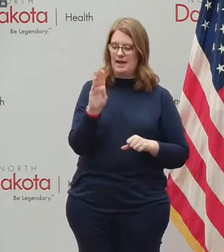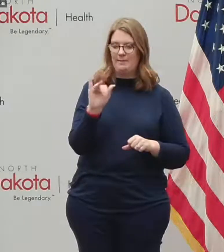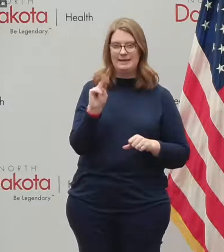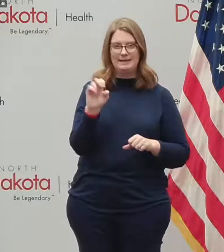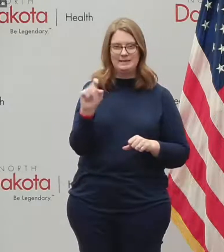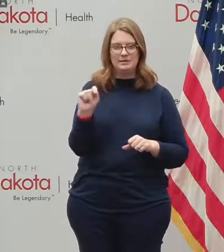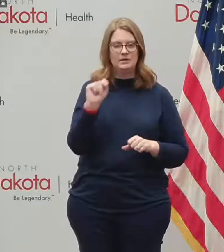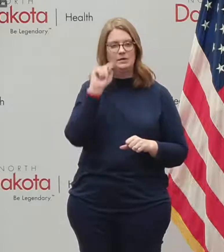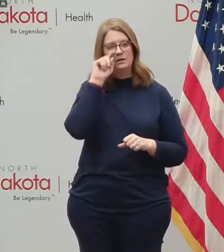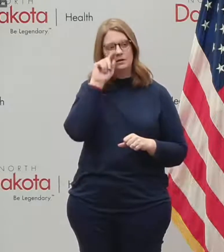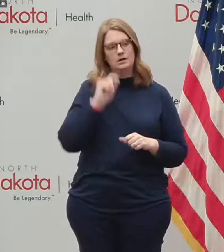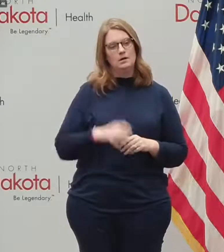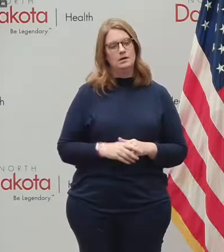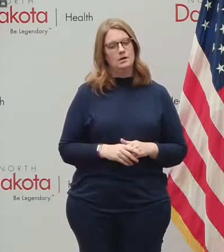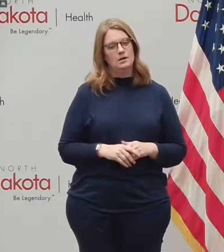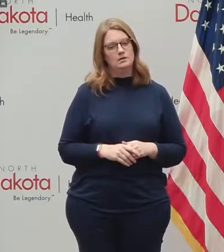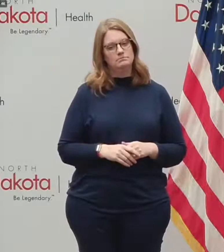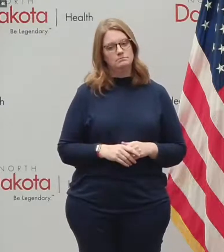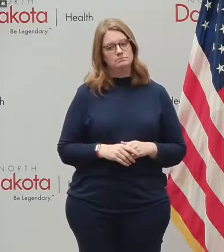again